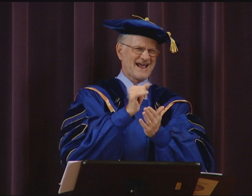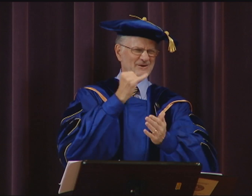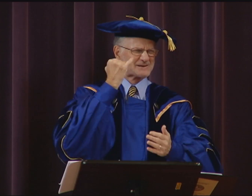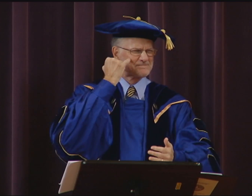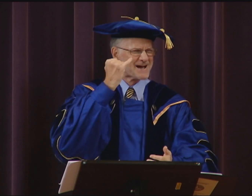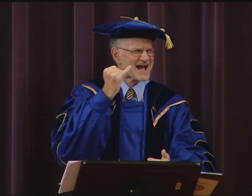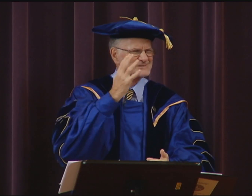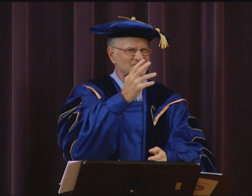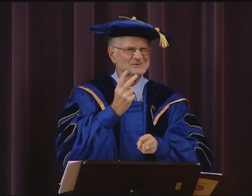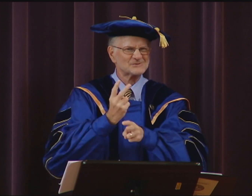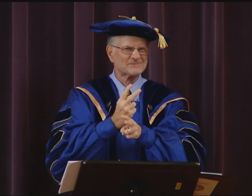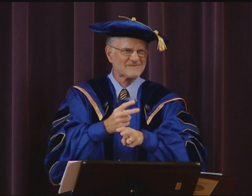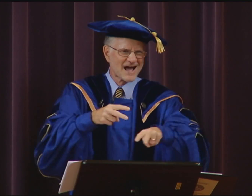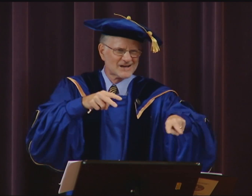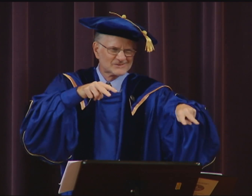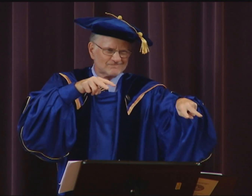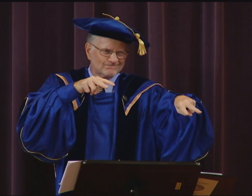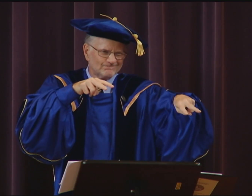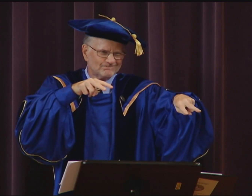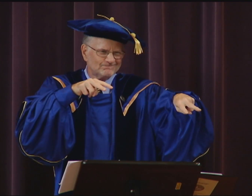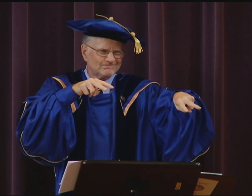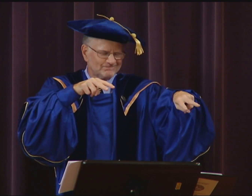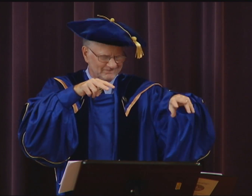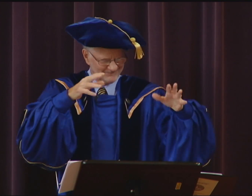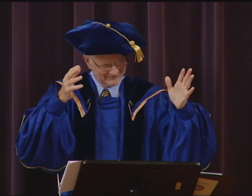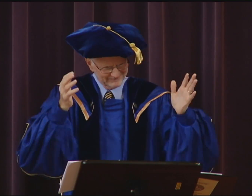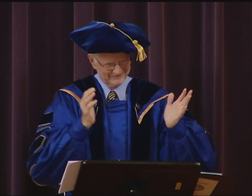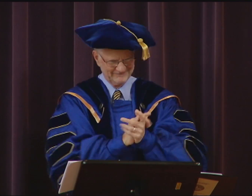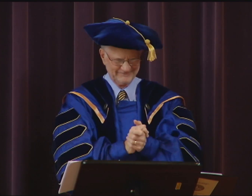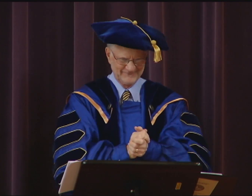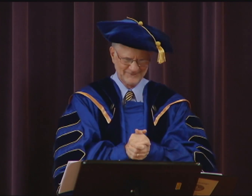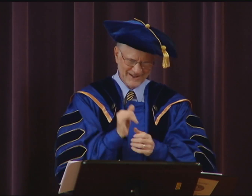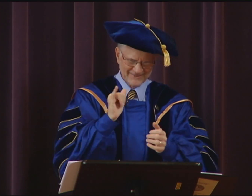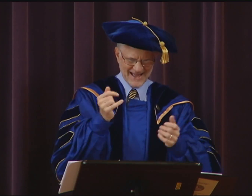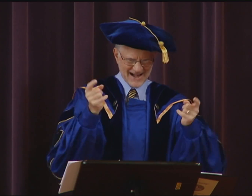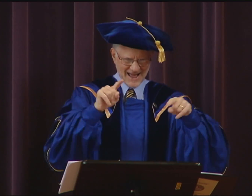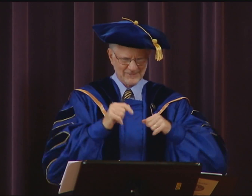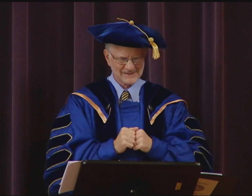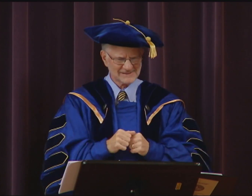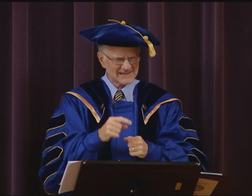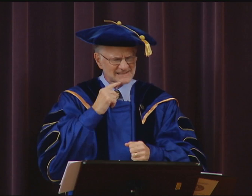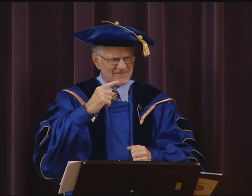hours. Can you imagine the supervisors watching for when you were going to get back?